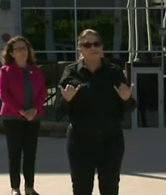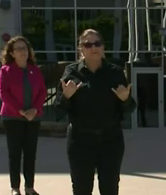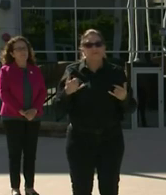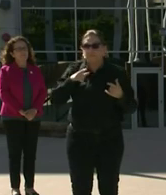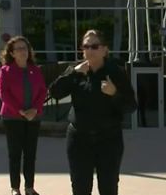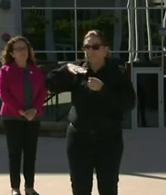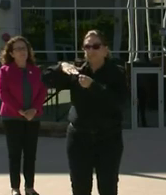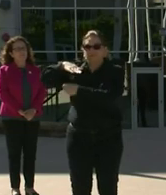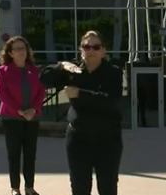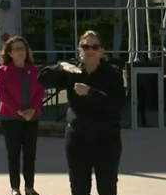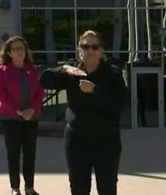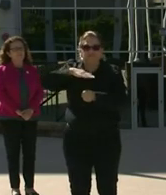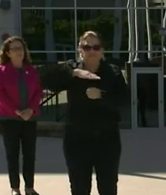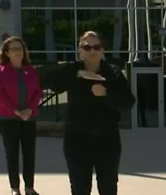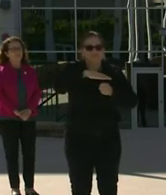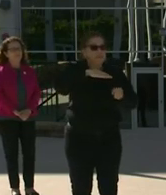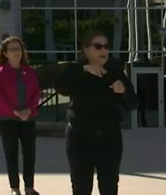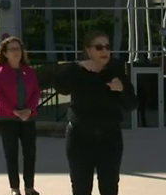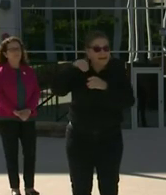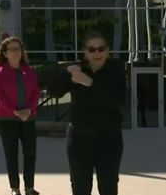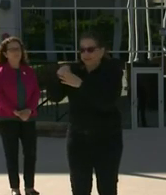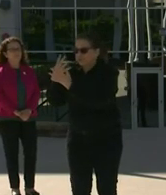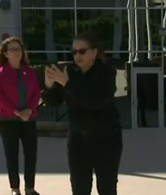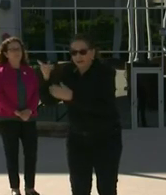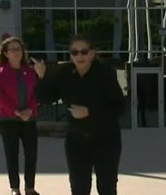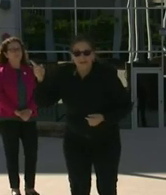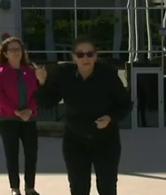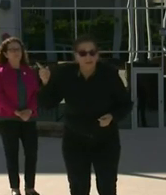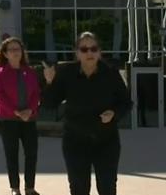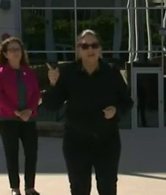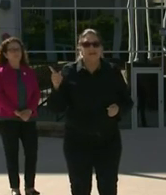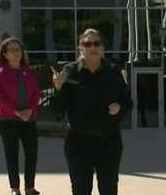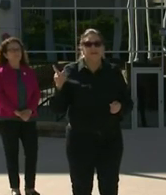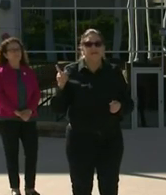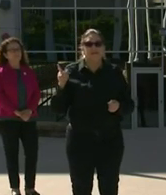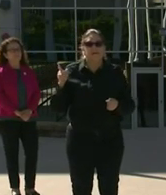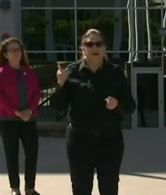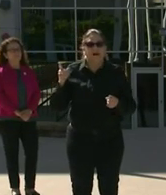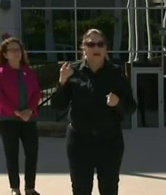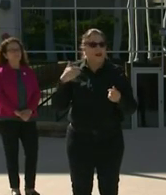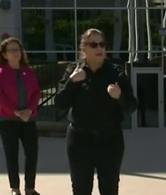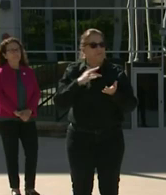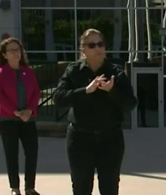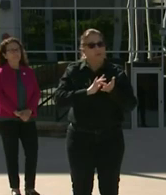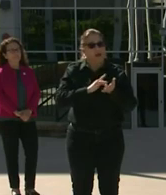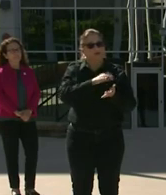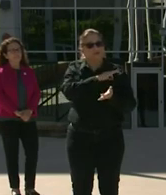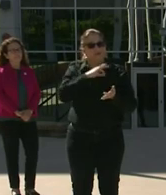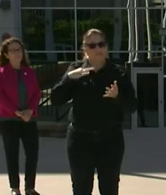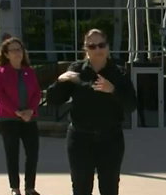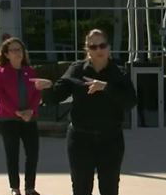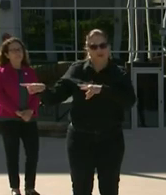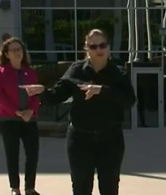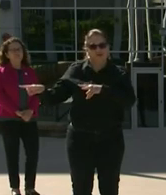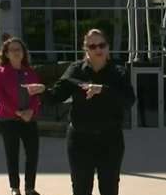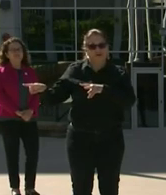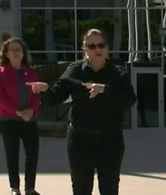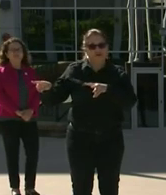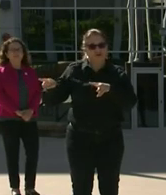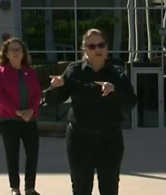are serving time at the jail, they are being served by medical staff. We have a medical unit, as you know, a clinic